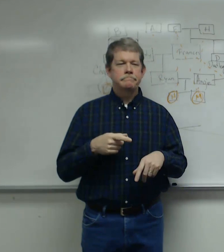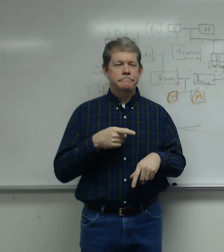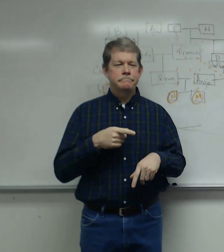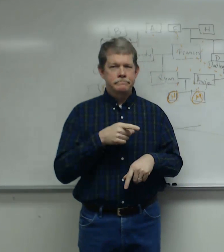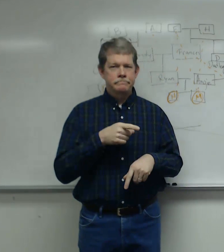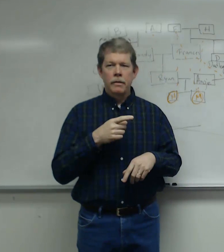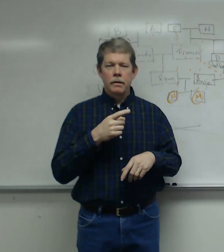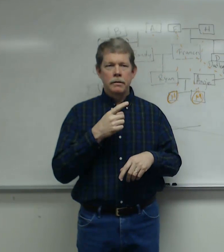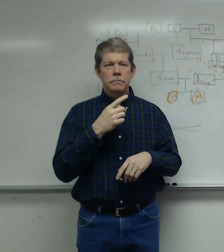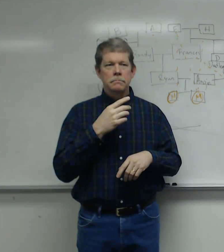in Atlanta.